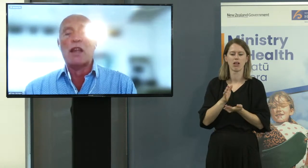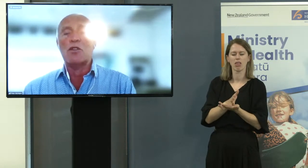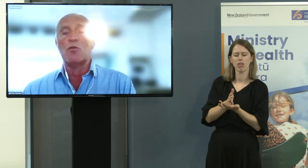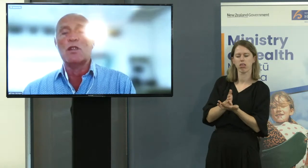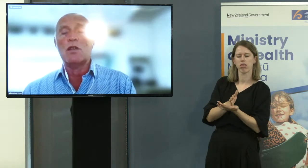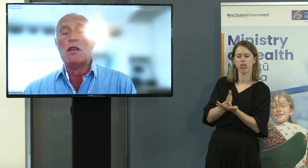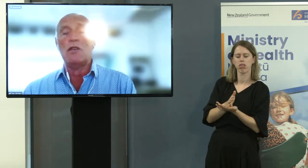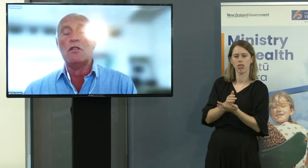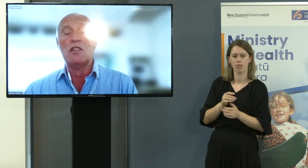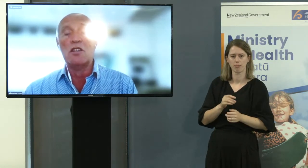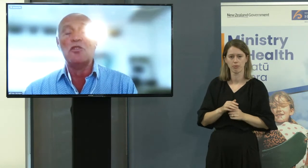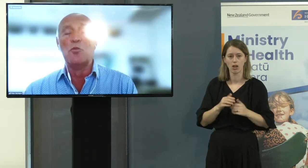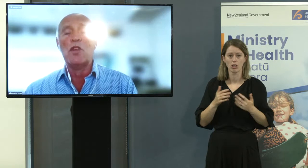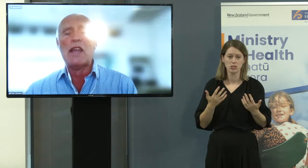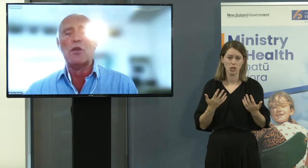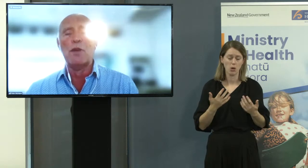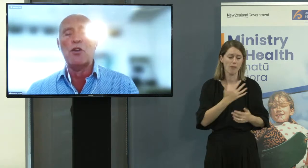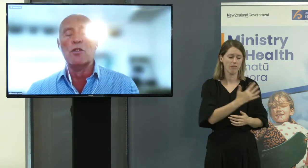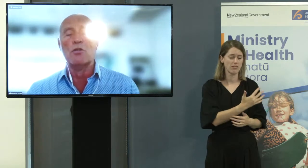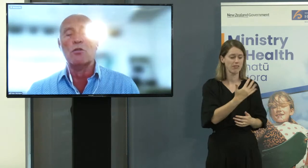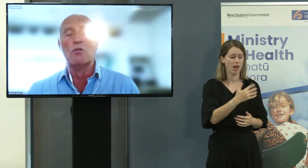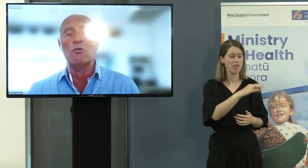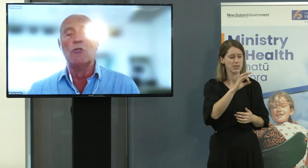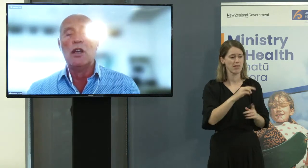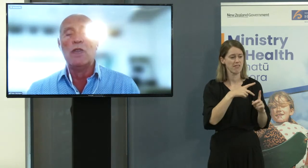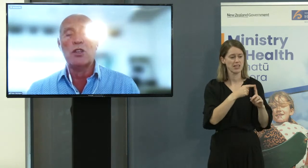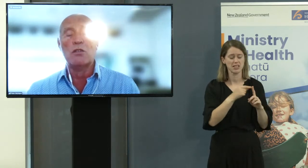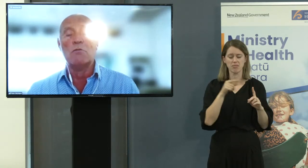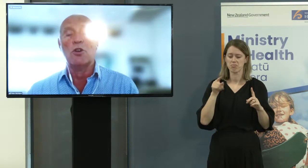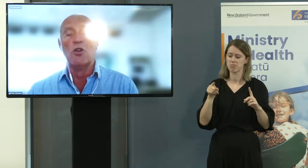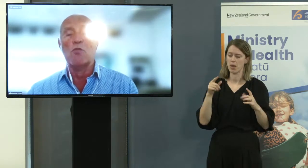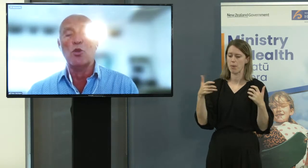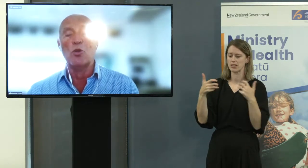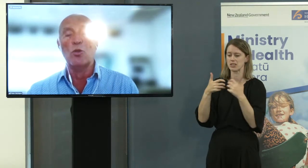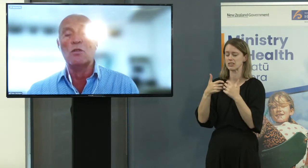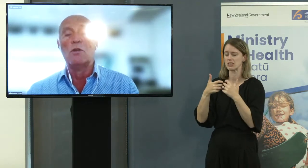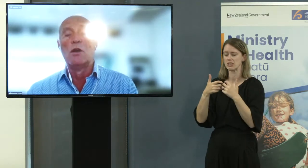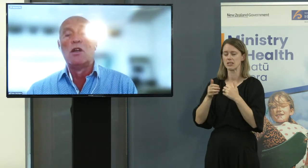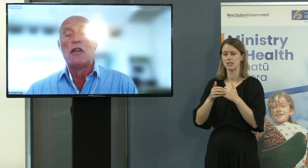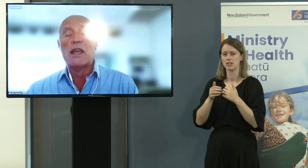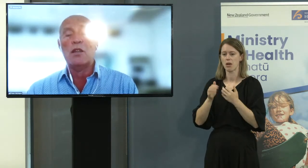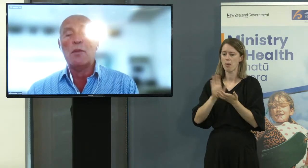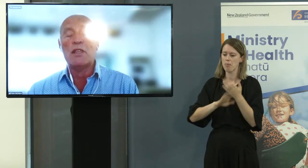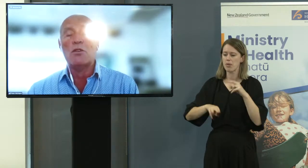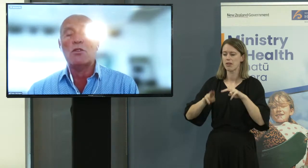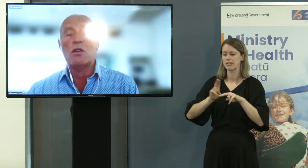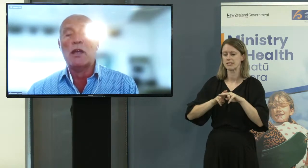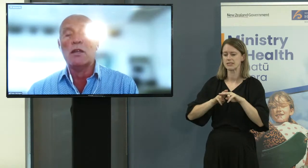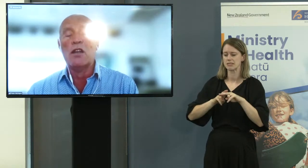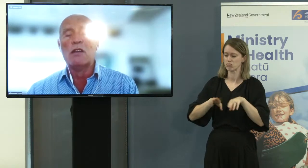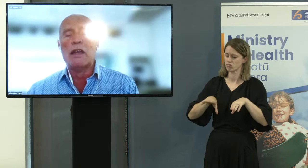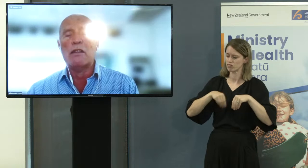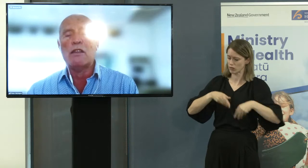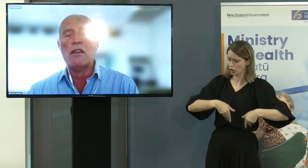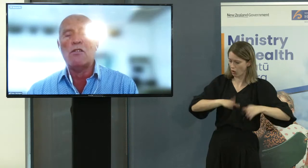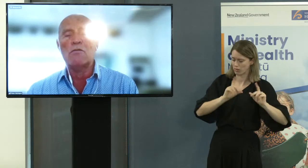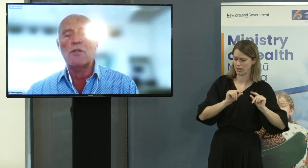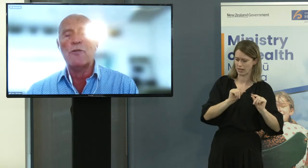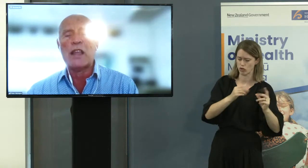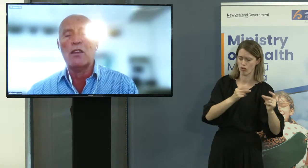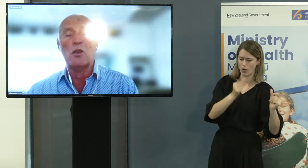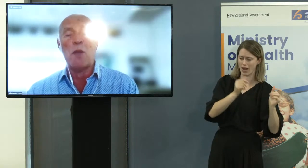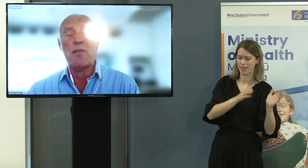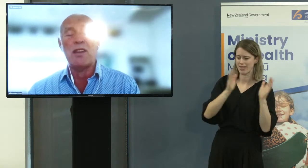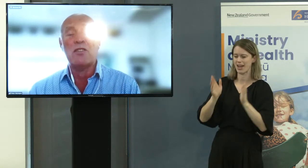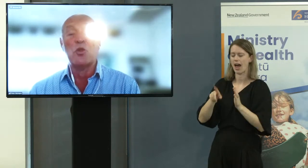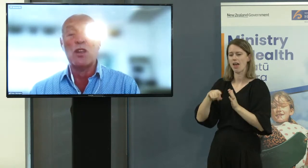55% rate that we're seeing is consistent with that for parents who have just got on board, taken the message and done it. And then the